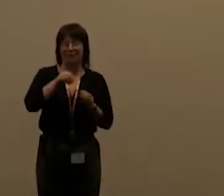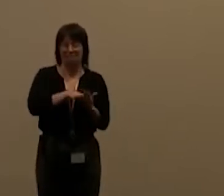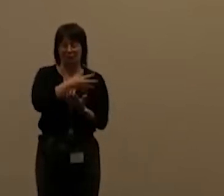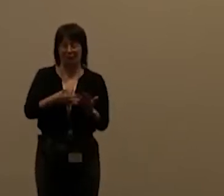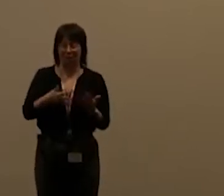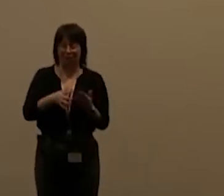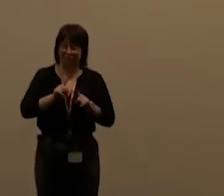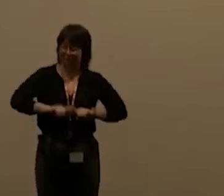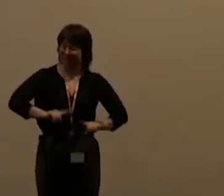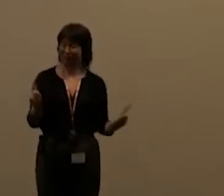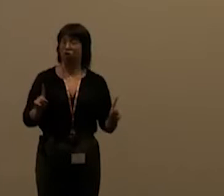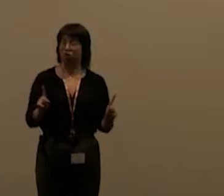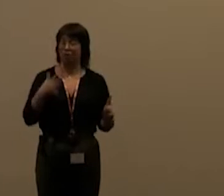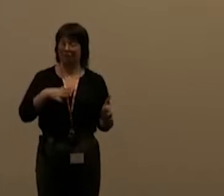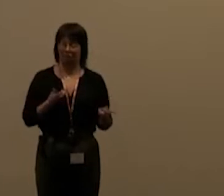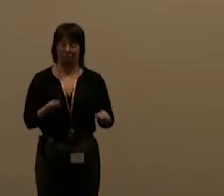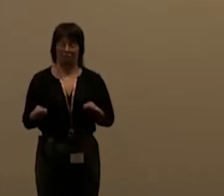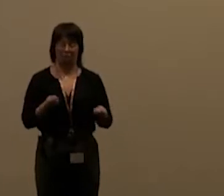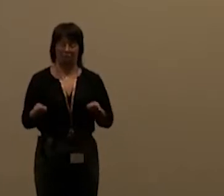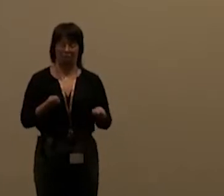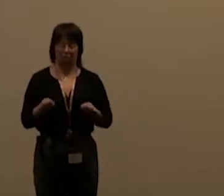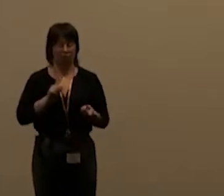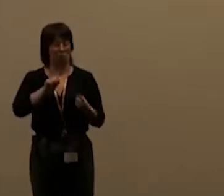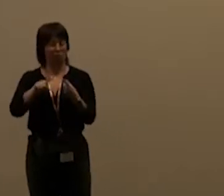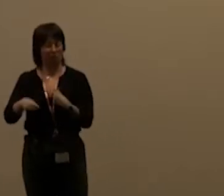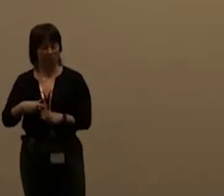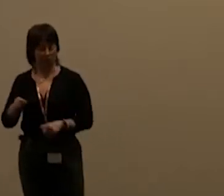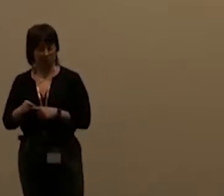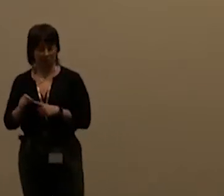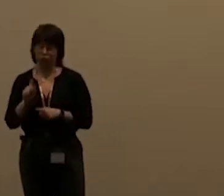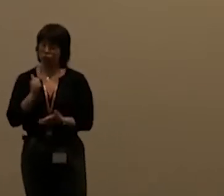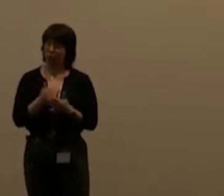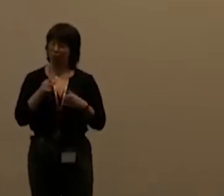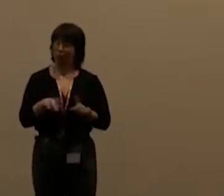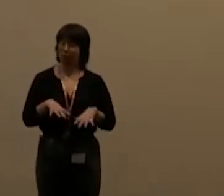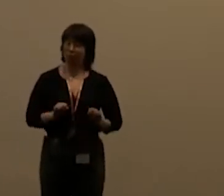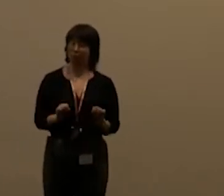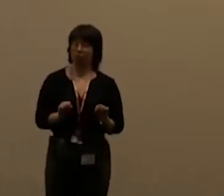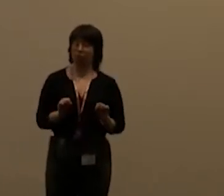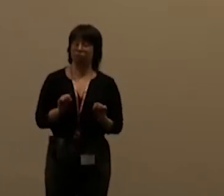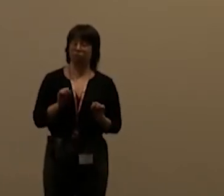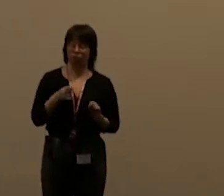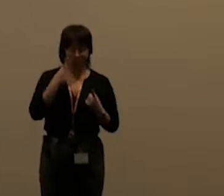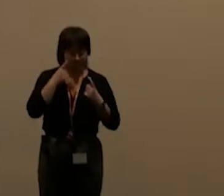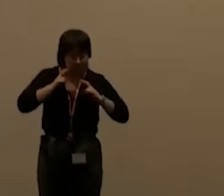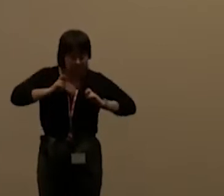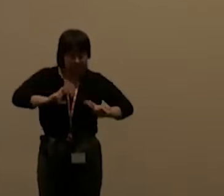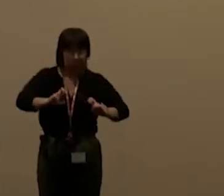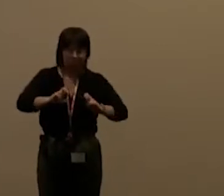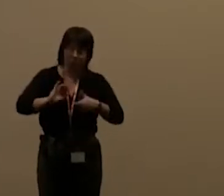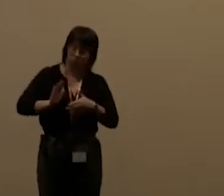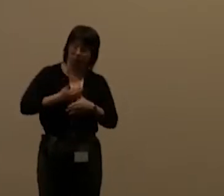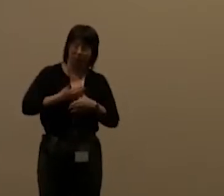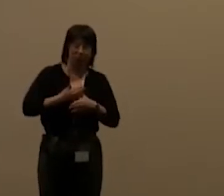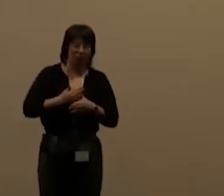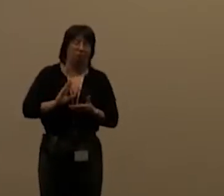of the box, so we need to accommodate for building responsive apps and all that. So a great way to get started is by investigating some of the pre-built templates